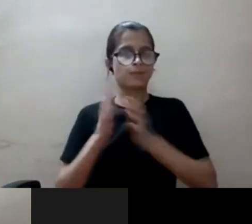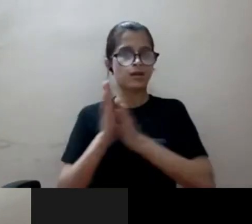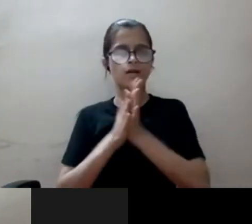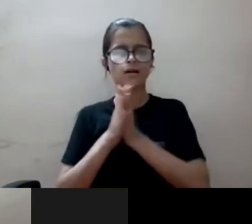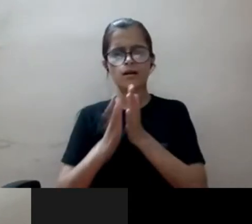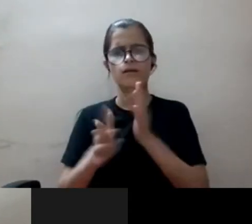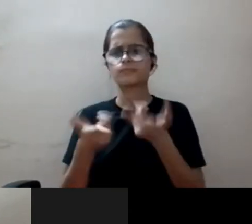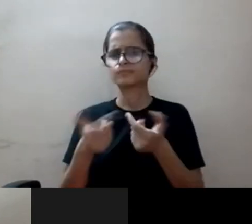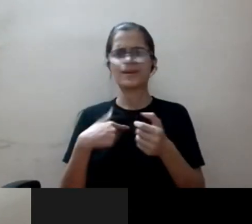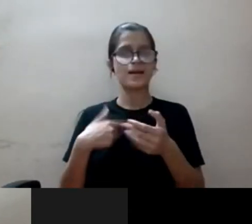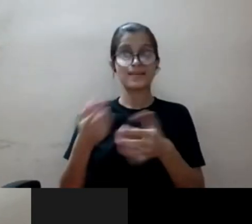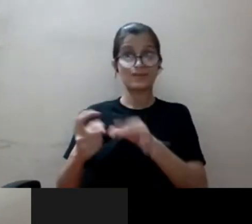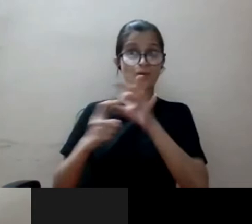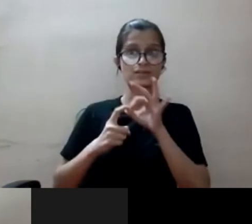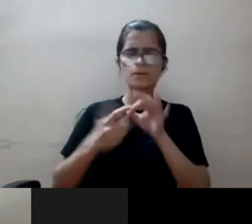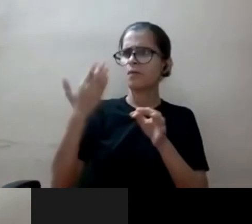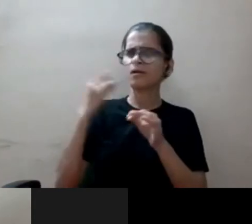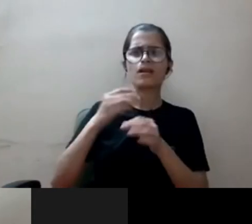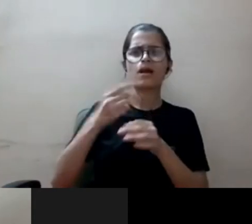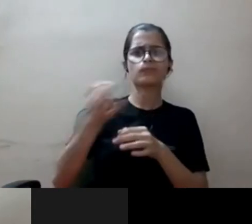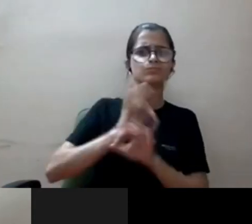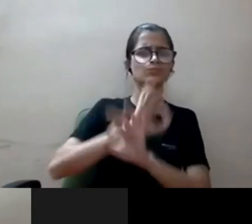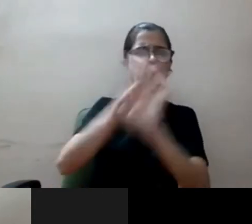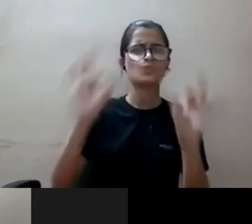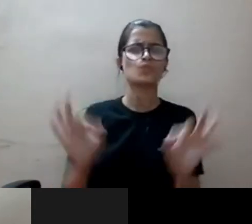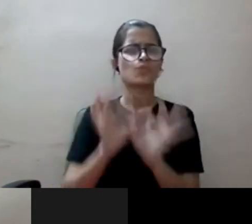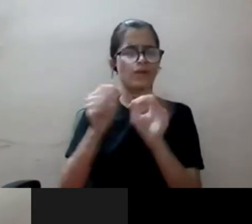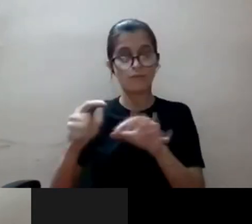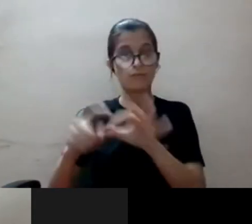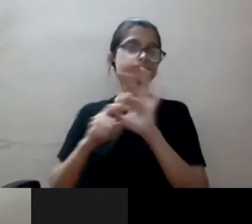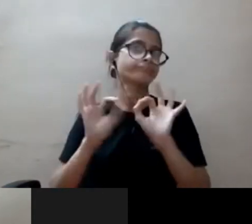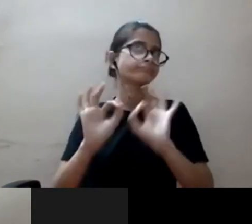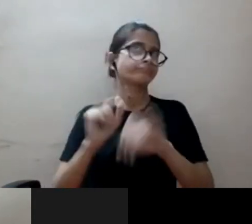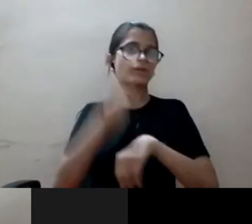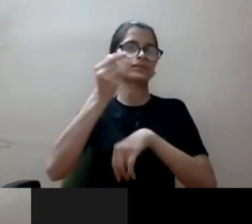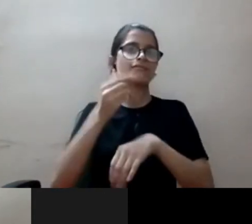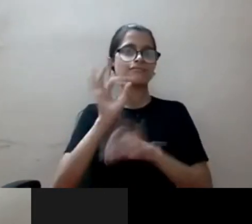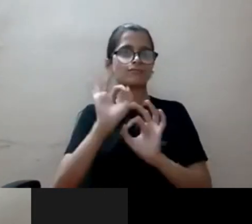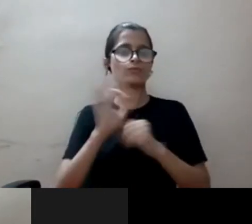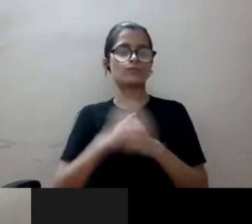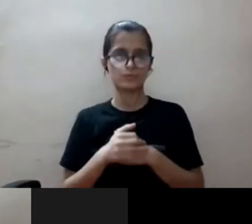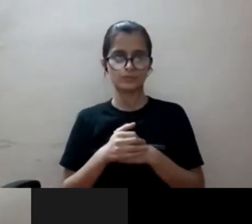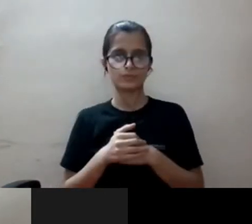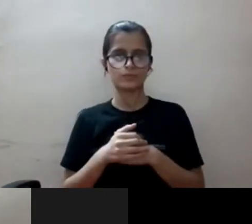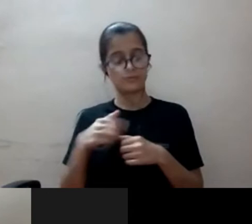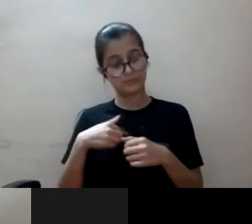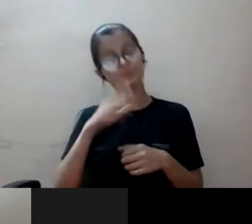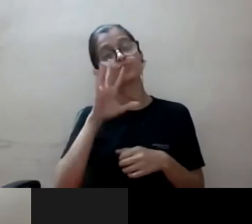has ever asked me that question before. That's wonderful. So obviously, you